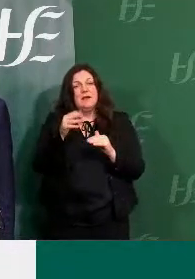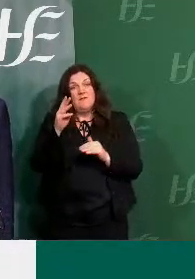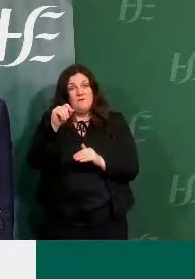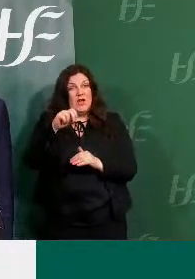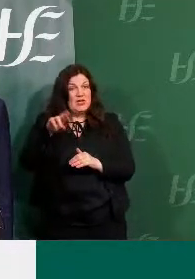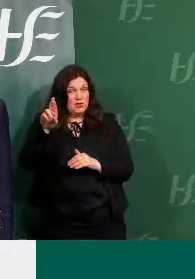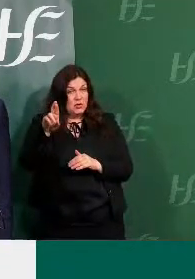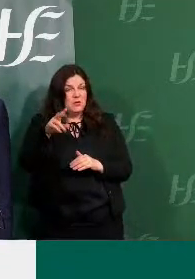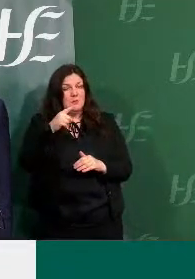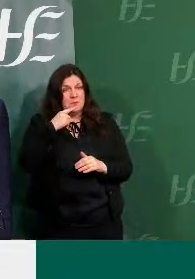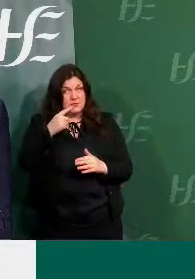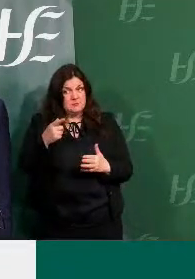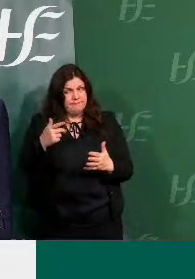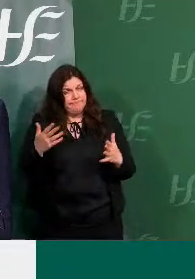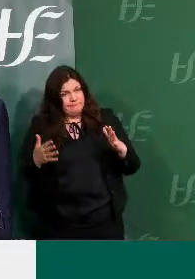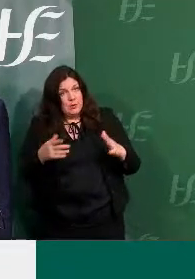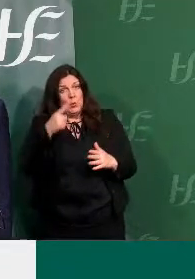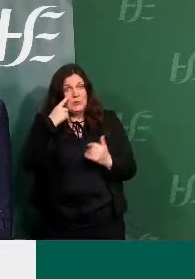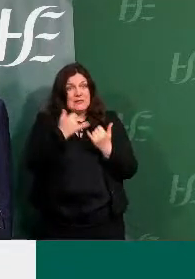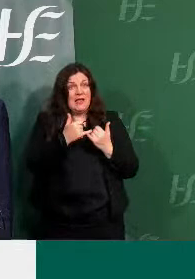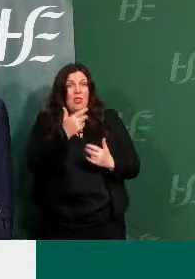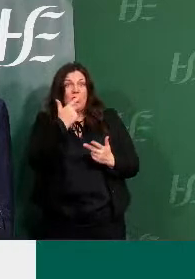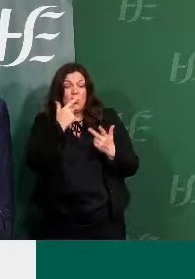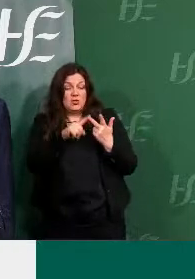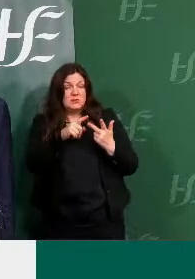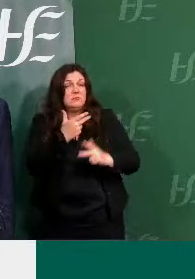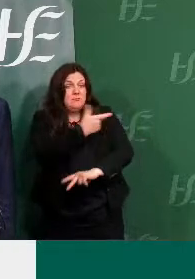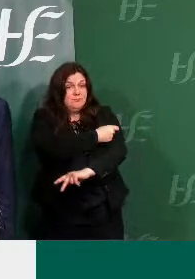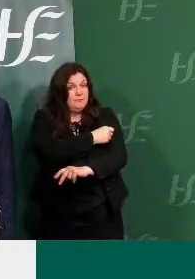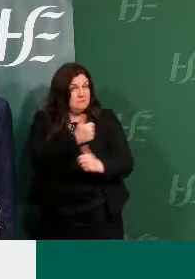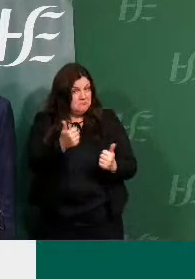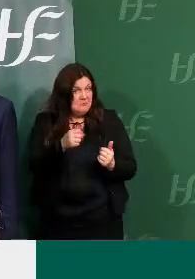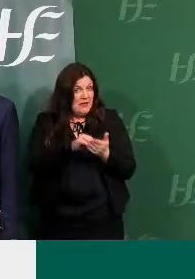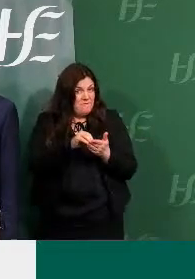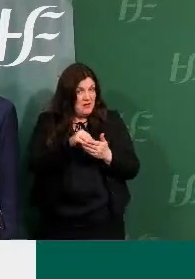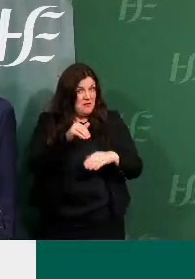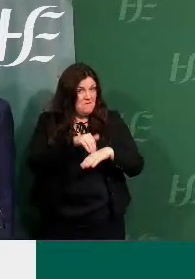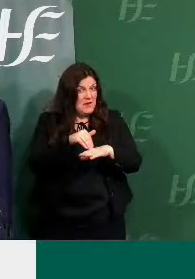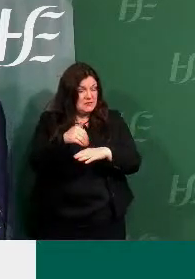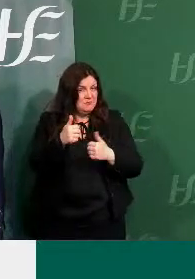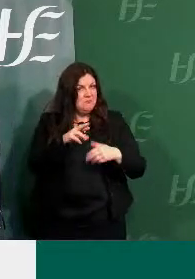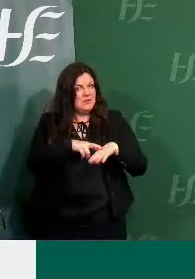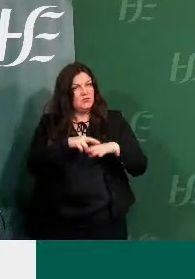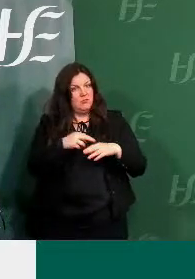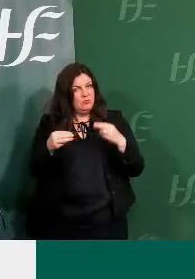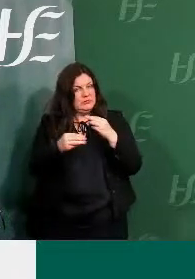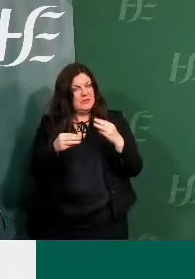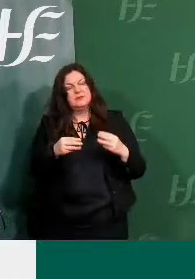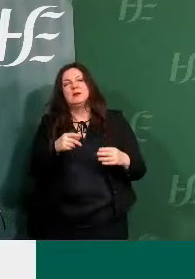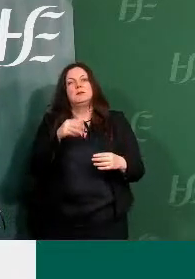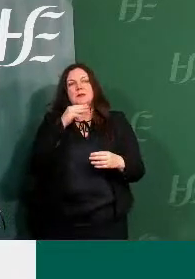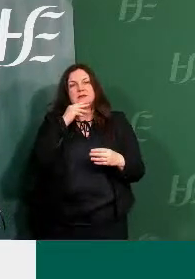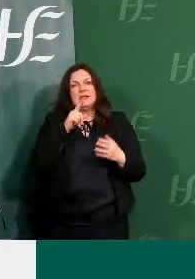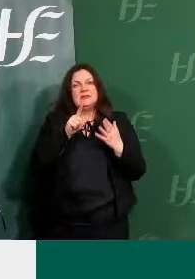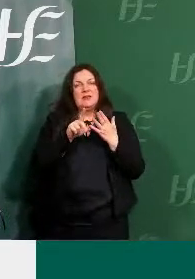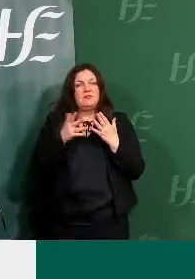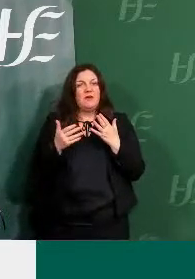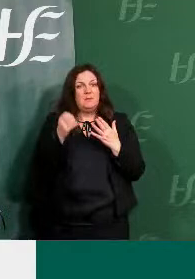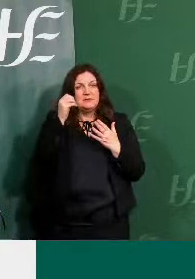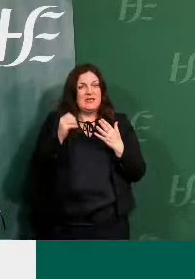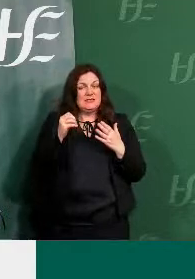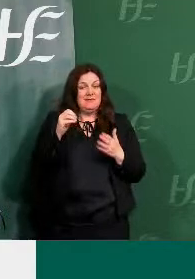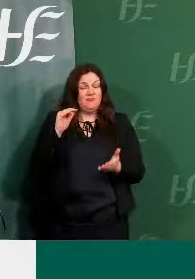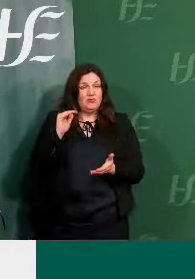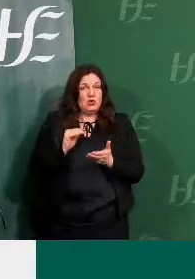be optimistic, the booster dose, we see a significant increase in vaccine effectiveness with a perhaps 70 to 75% reduction